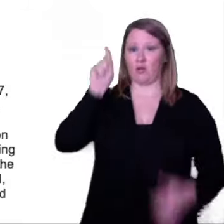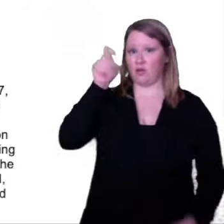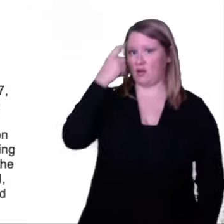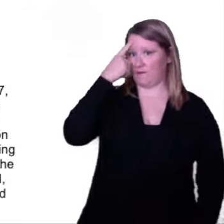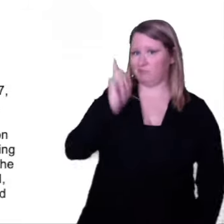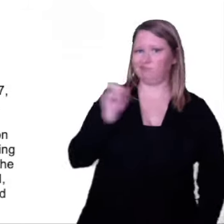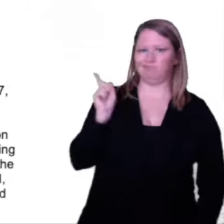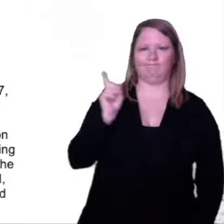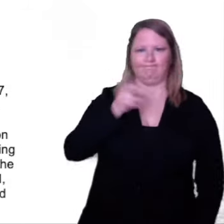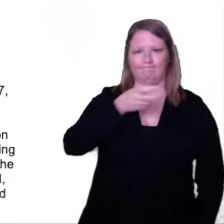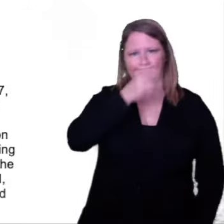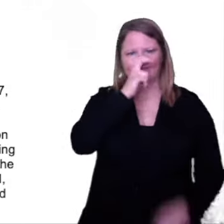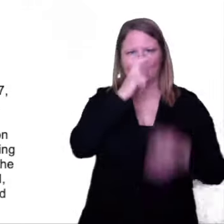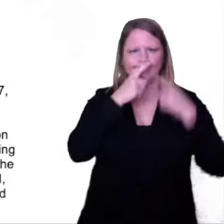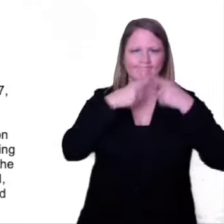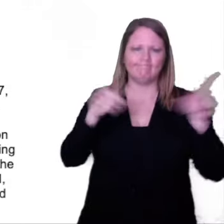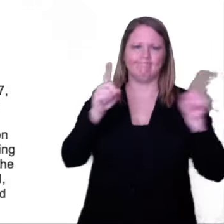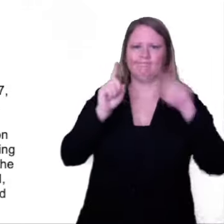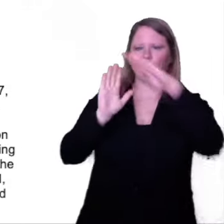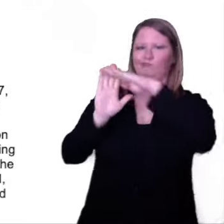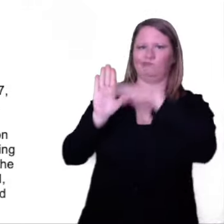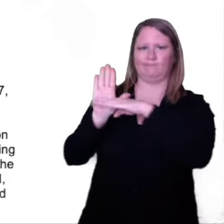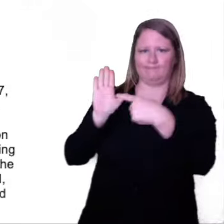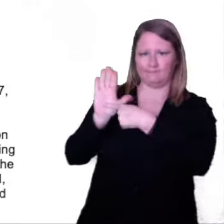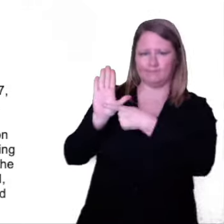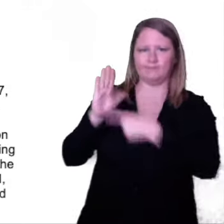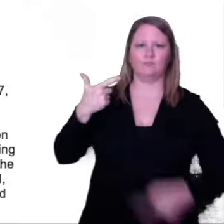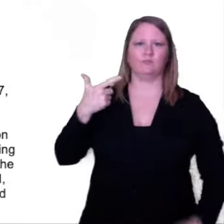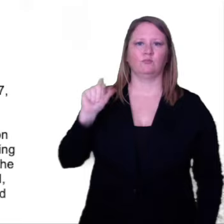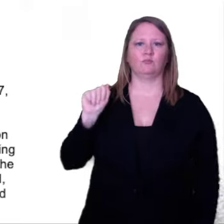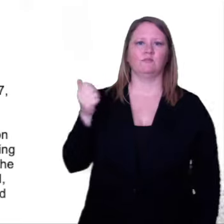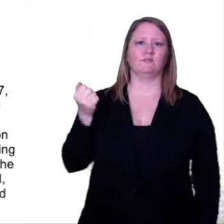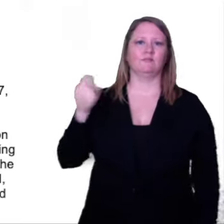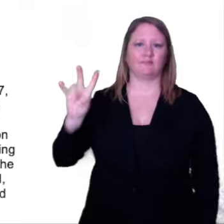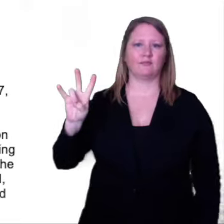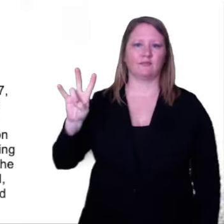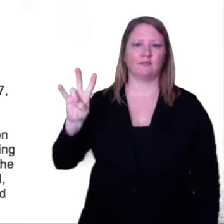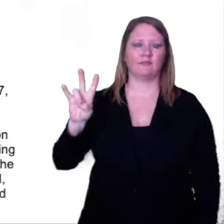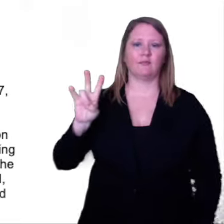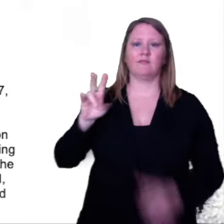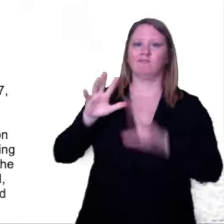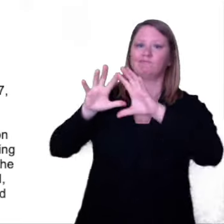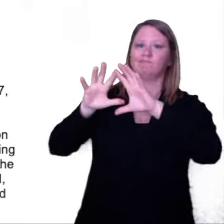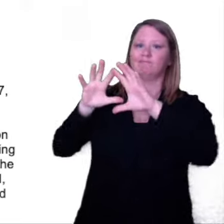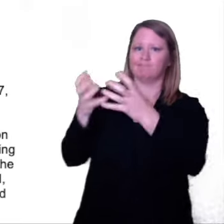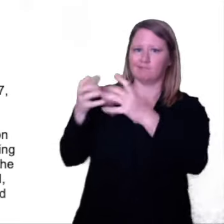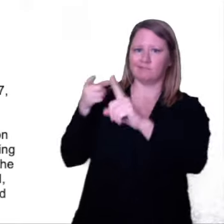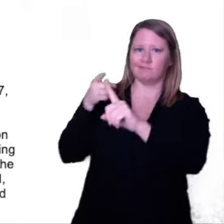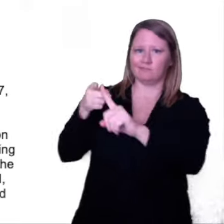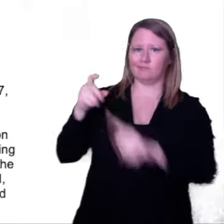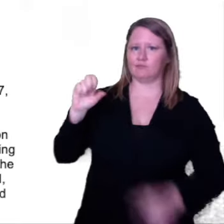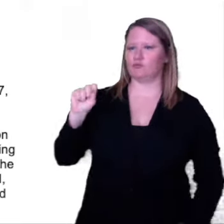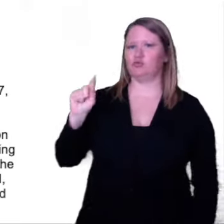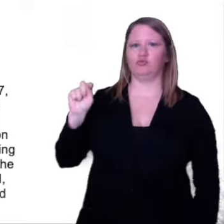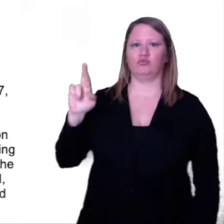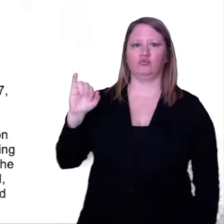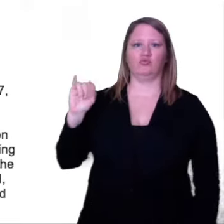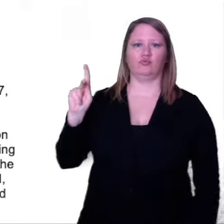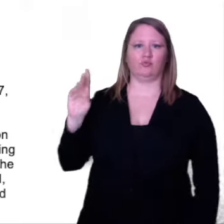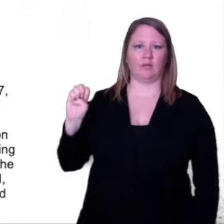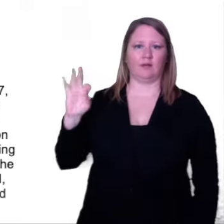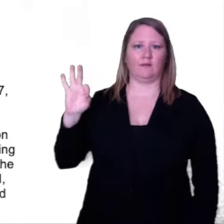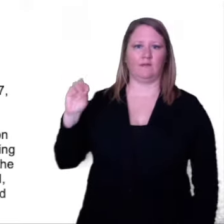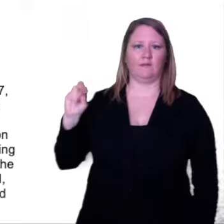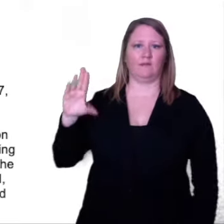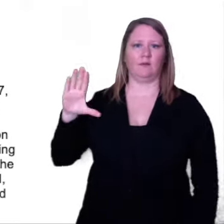whereas today I am also issuing Executive Order GA-17, creating the governor's strike